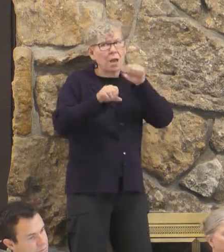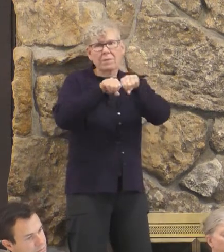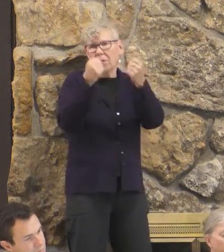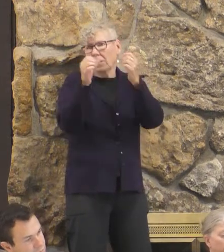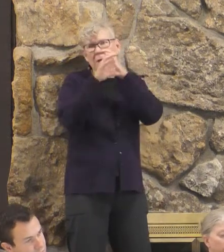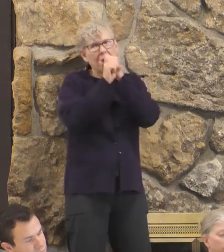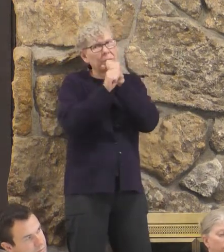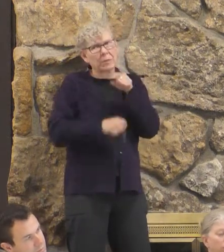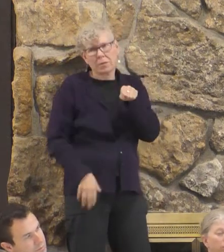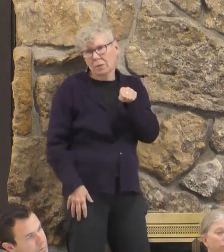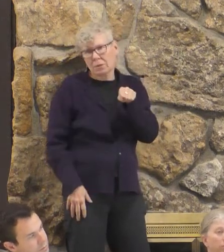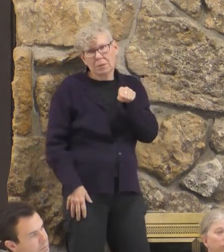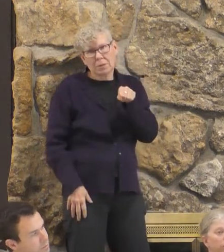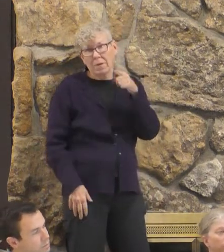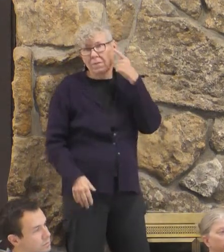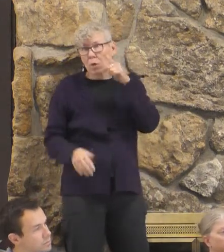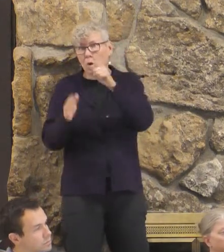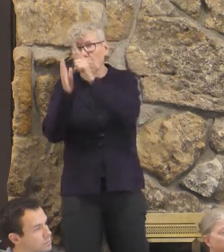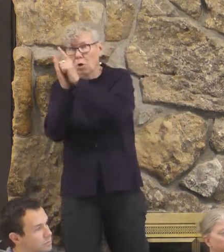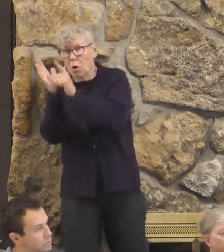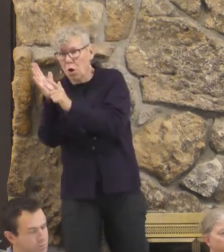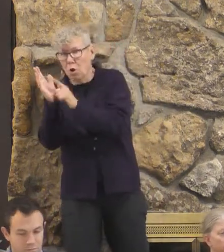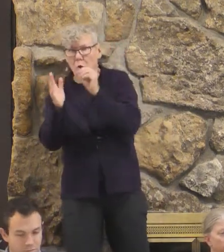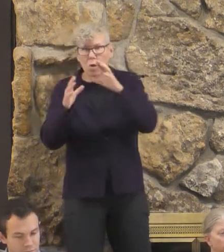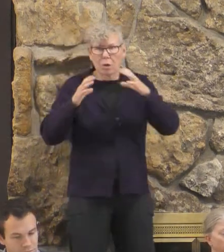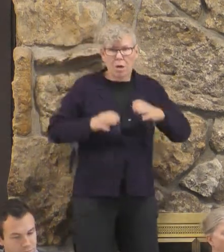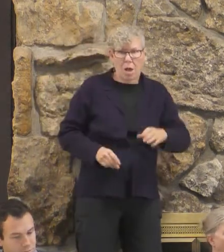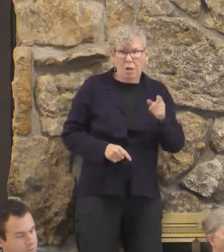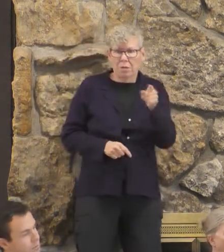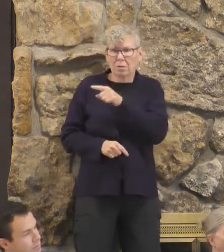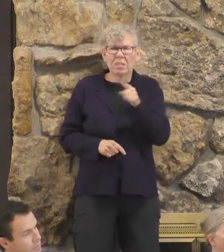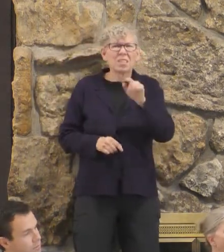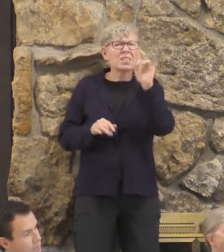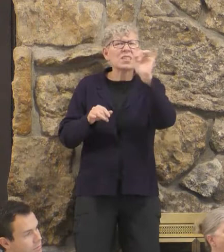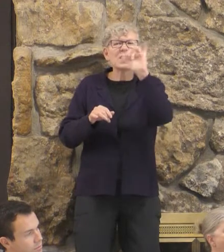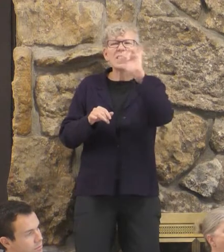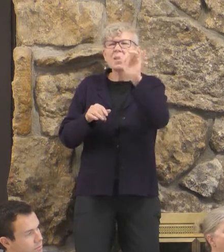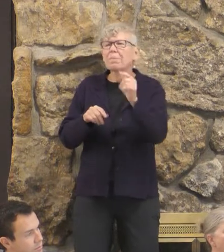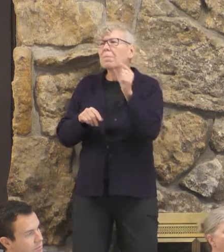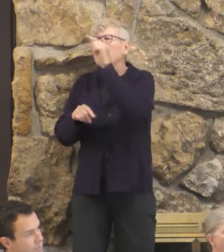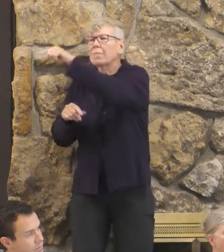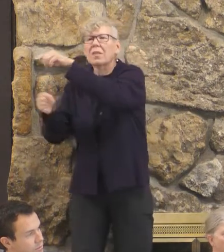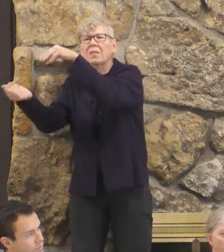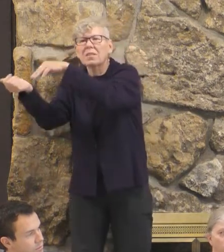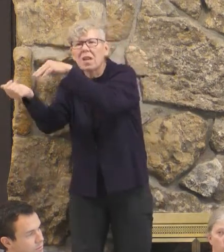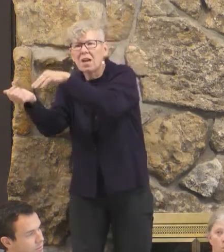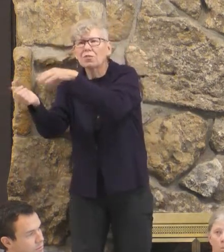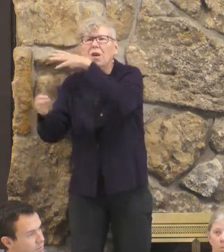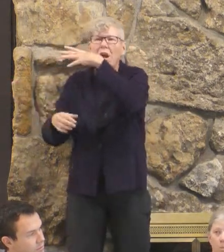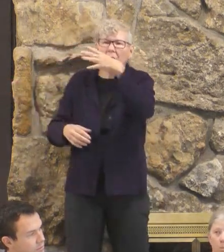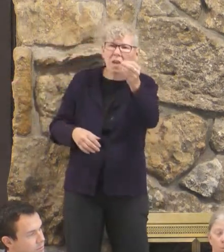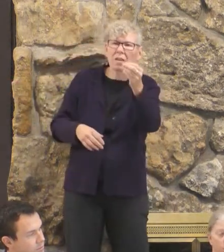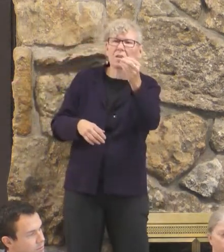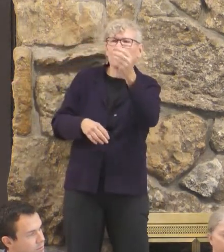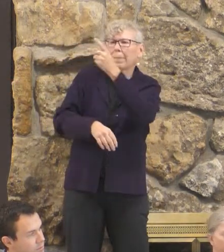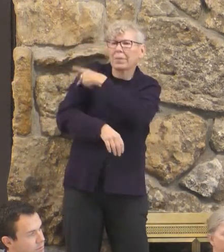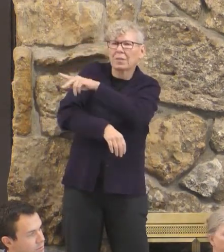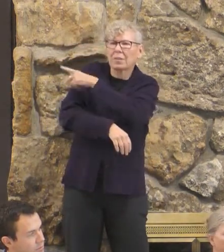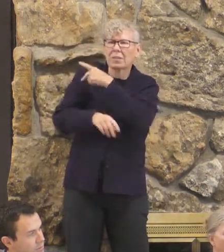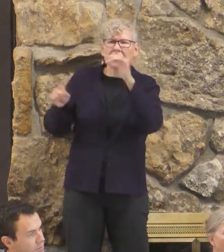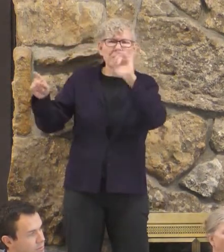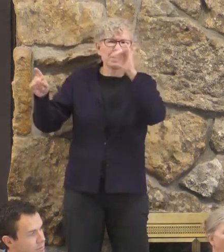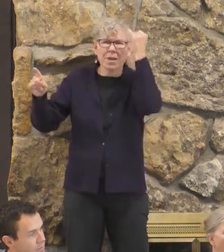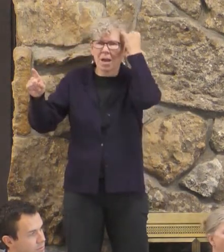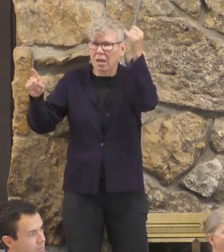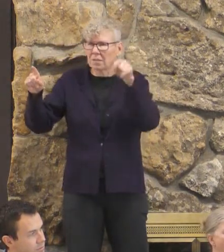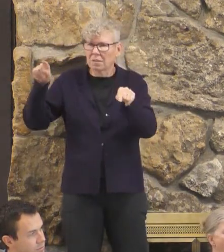cases, the courts have essentially found that a sign language interpreter is very much like an accountant, in fact. A lawyer is not expected to be able